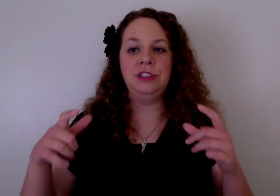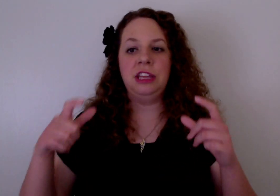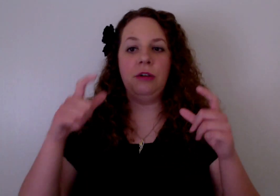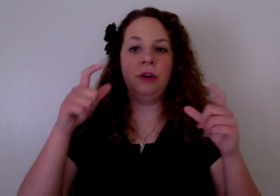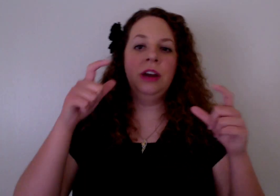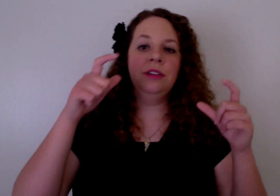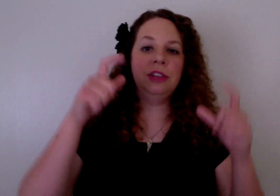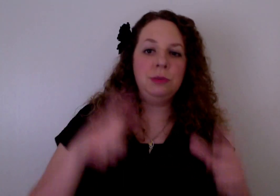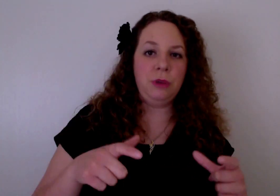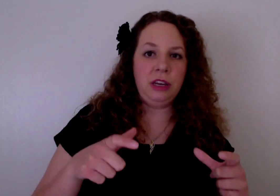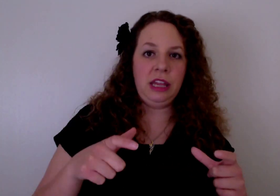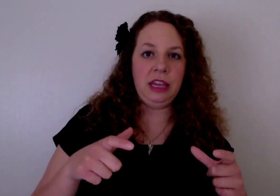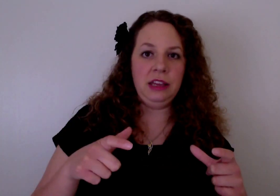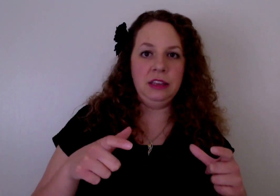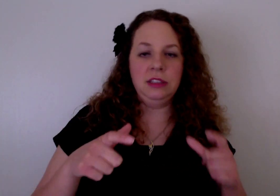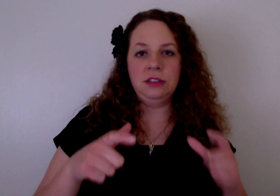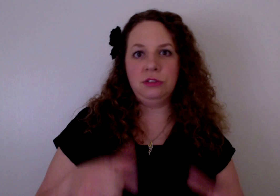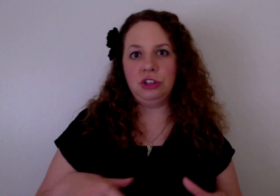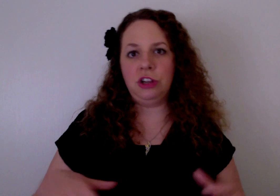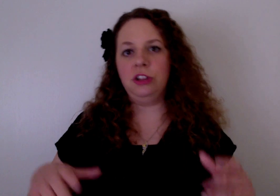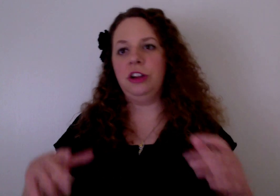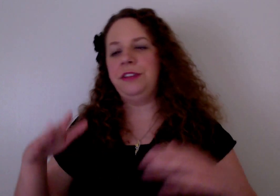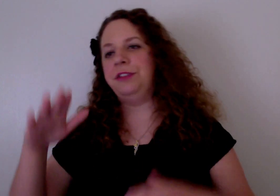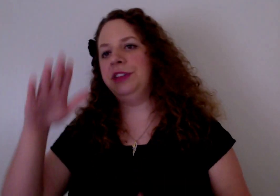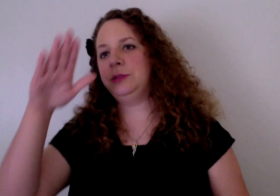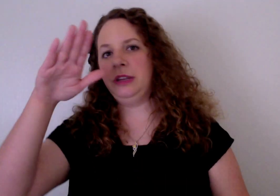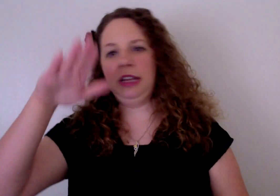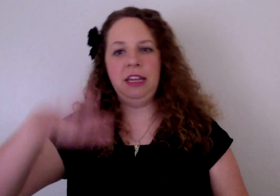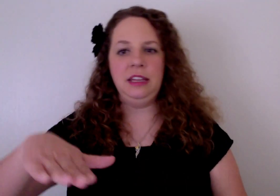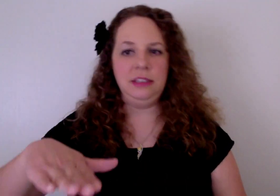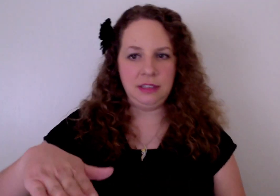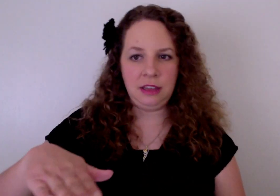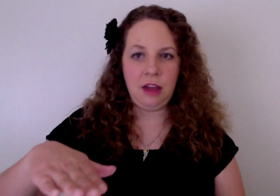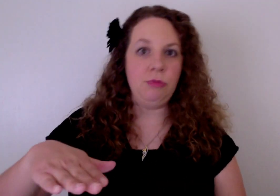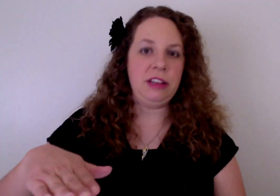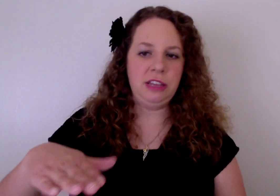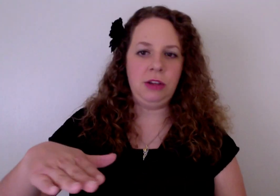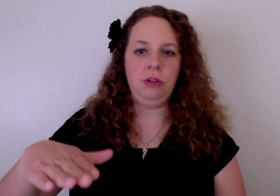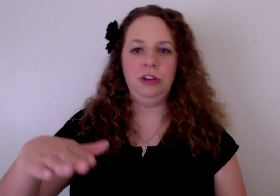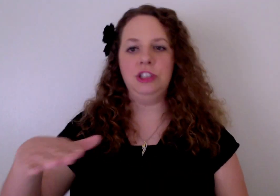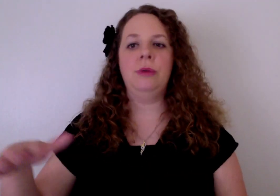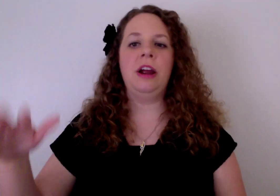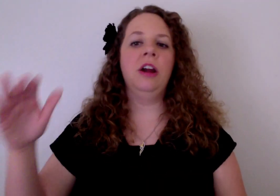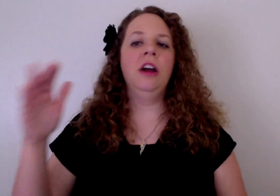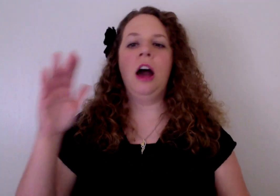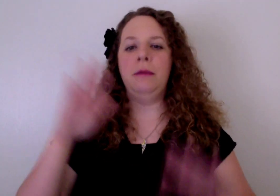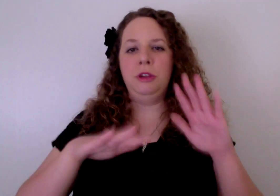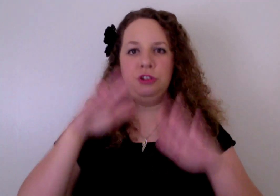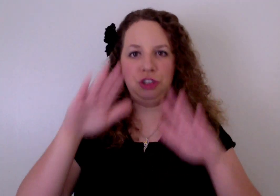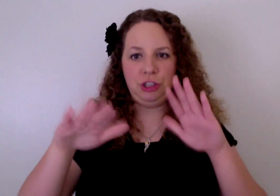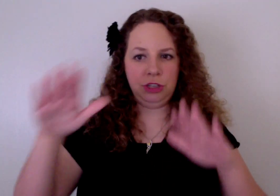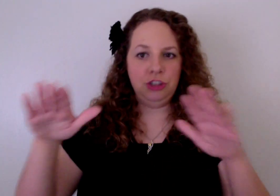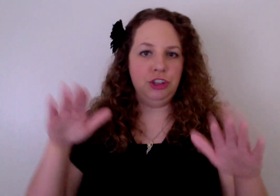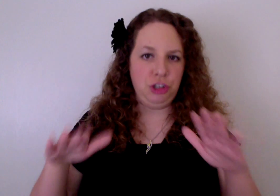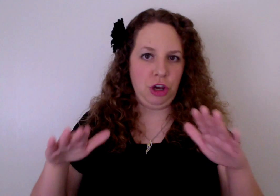saying, oh, this one is circular and then this one is a rectangle or a square. You can just use it to show